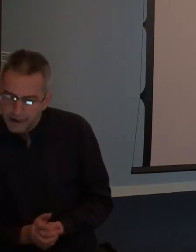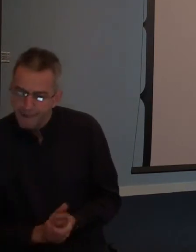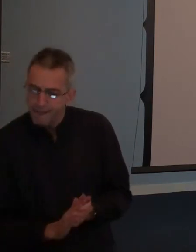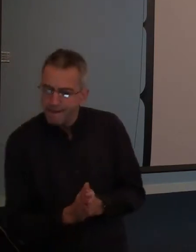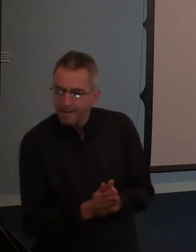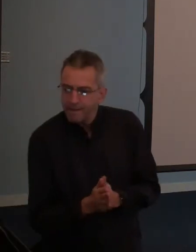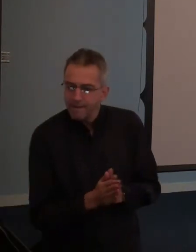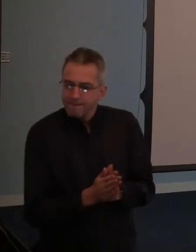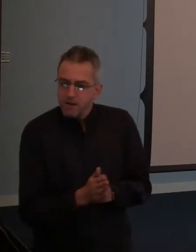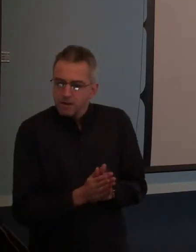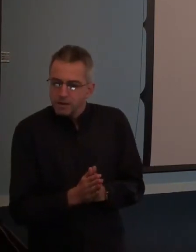started.